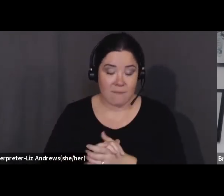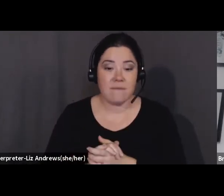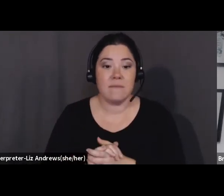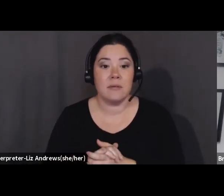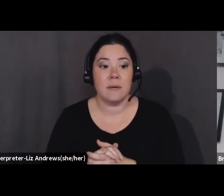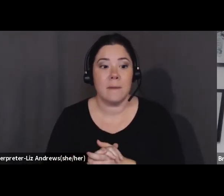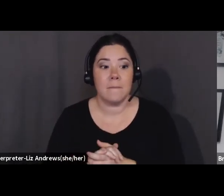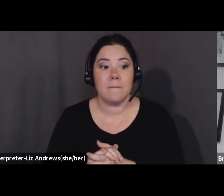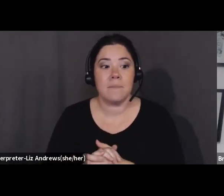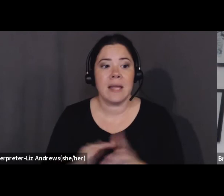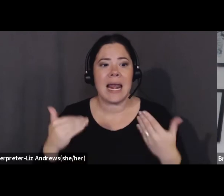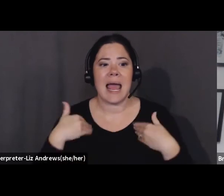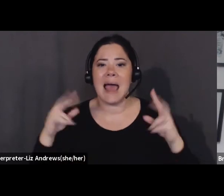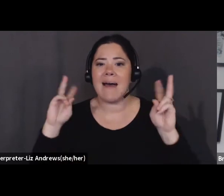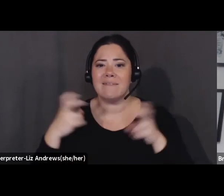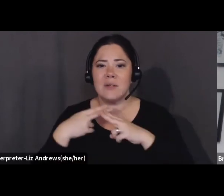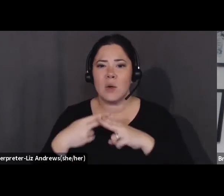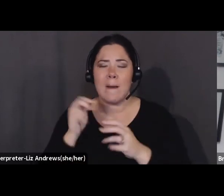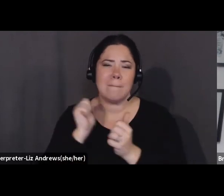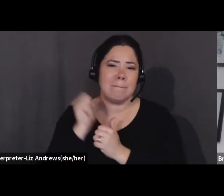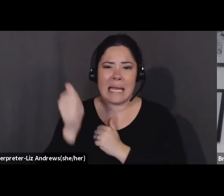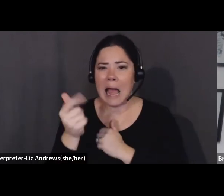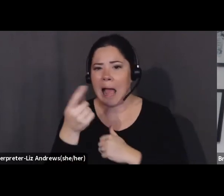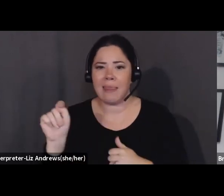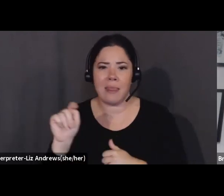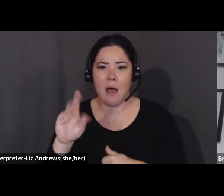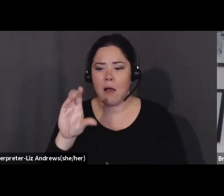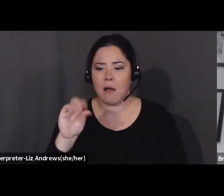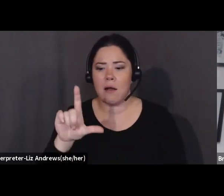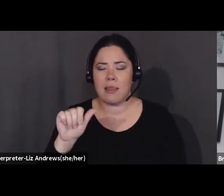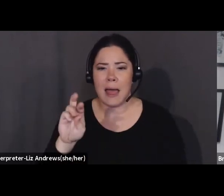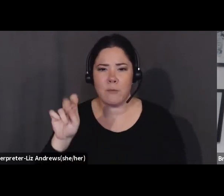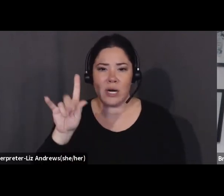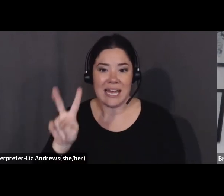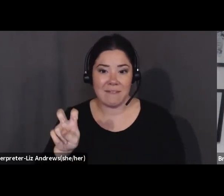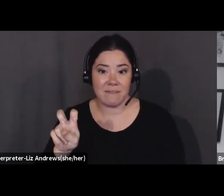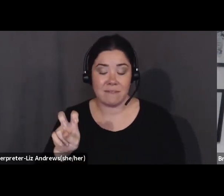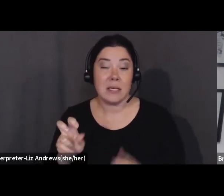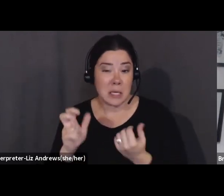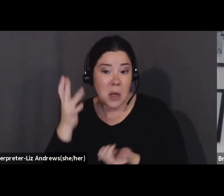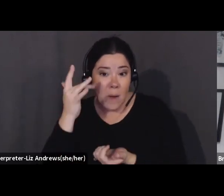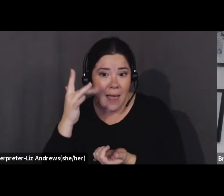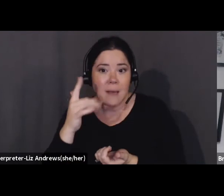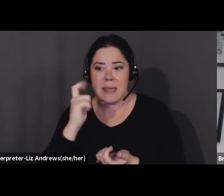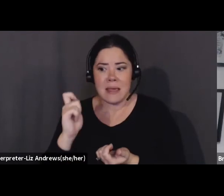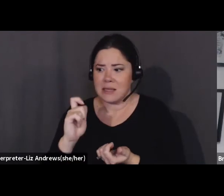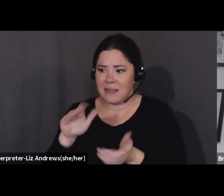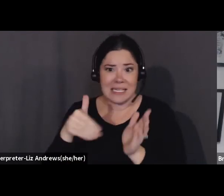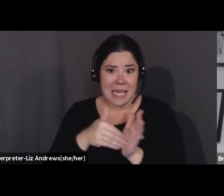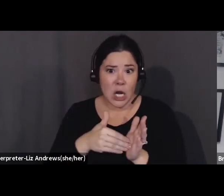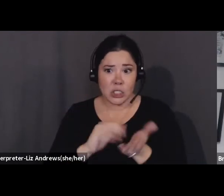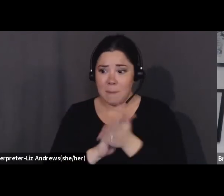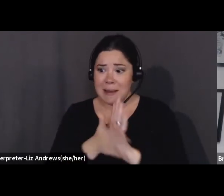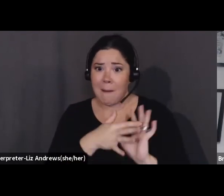here because really the learning collaboratives are great because centers are building relationships with each other and continuing